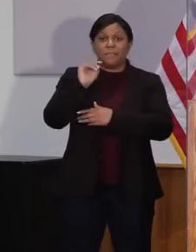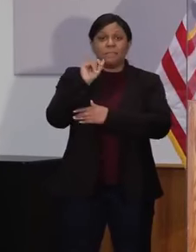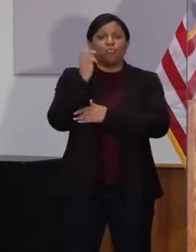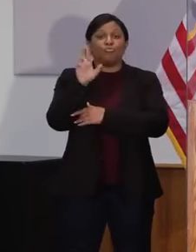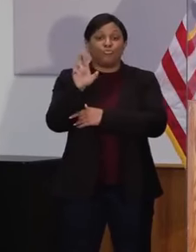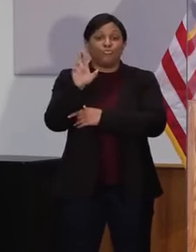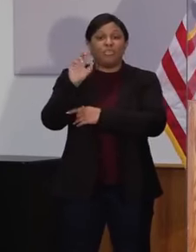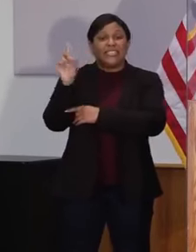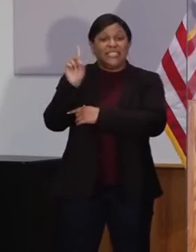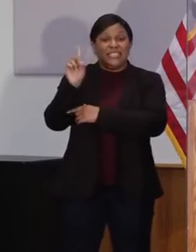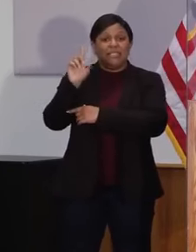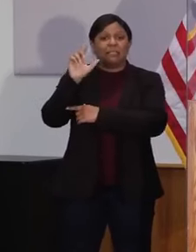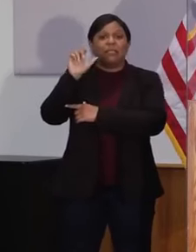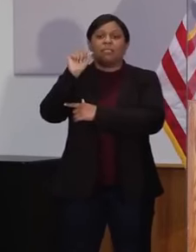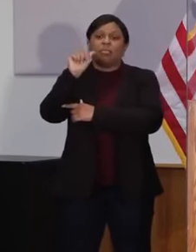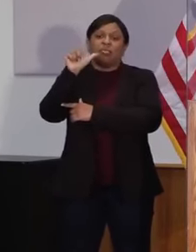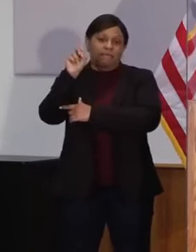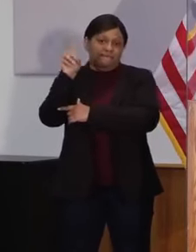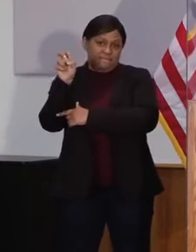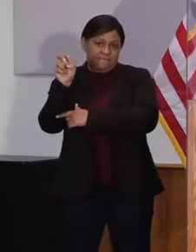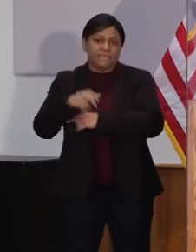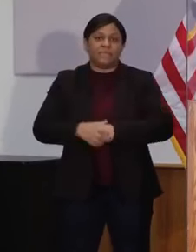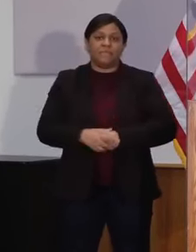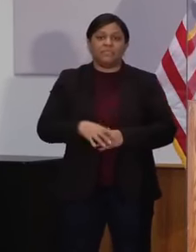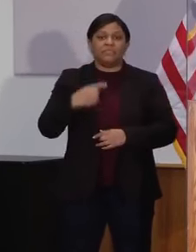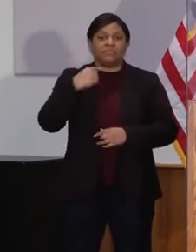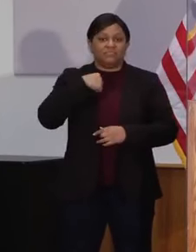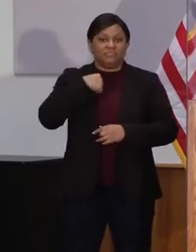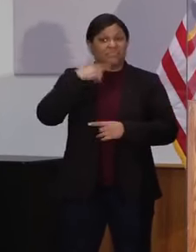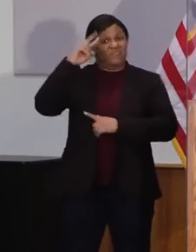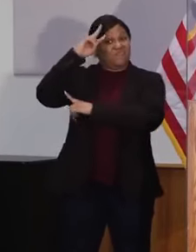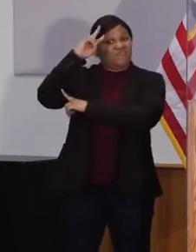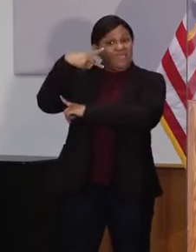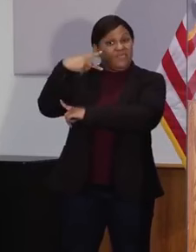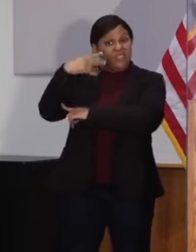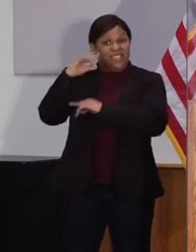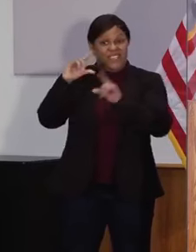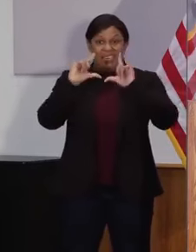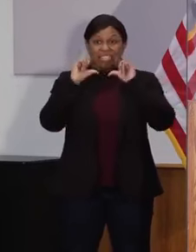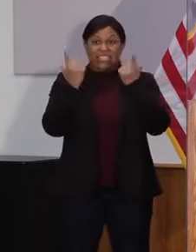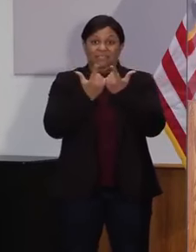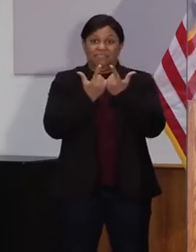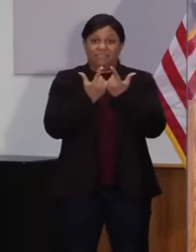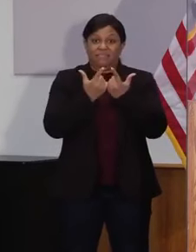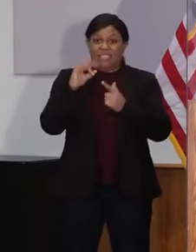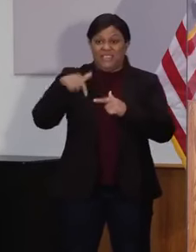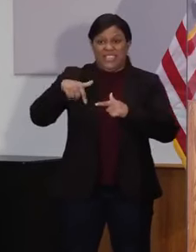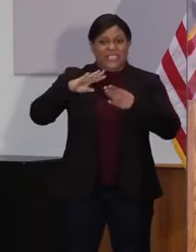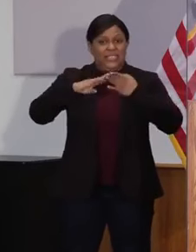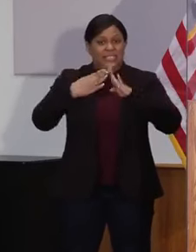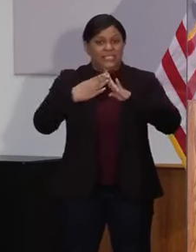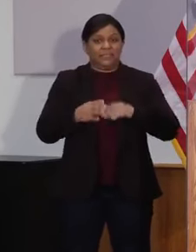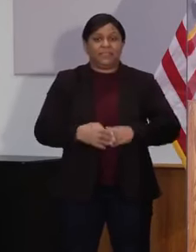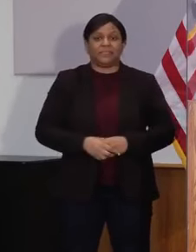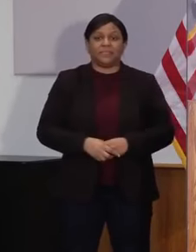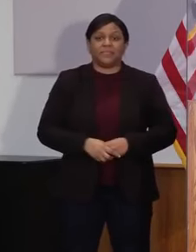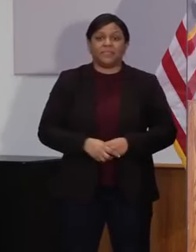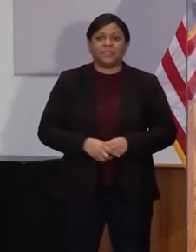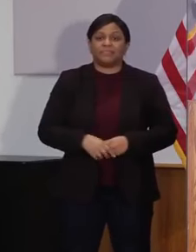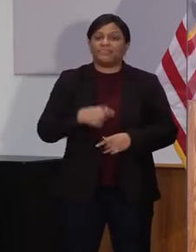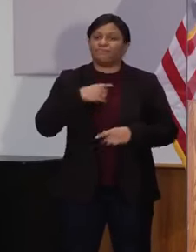Centerville. I'm also the first vice president of League of Minnesota Cities. I'm honored to have the opportunity to speak today on the